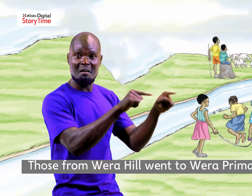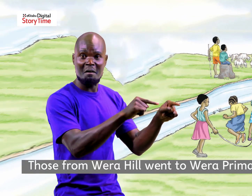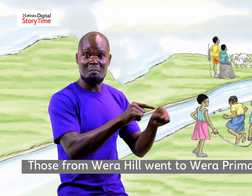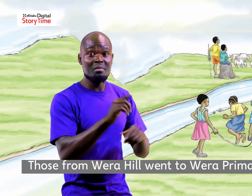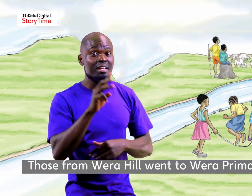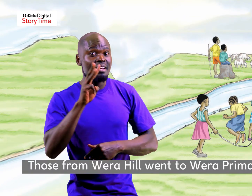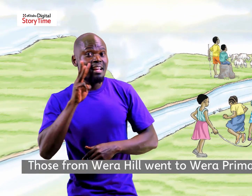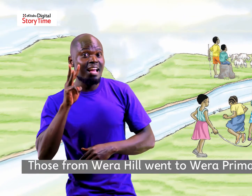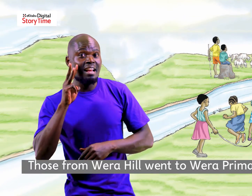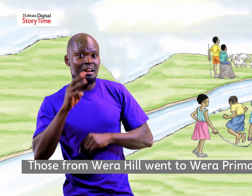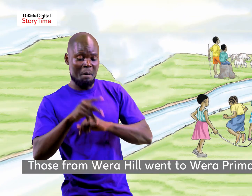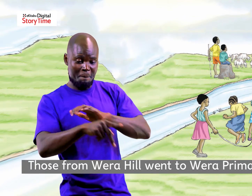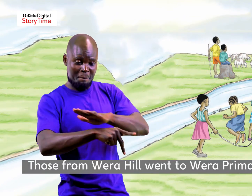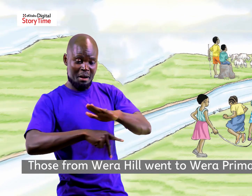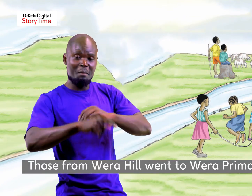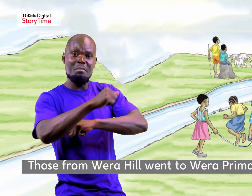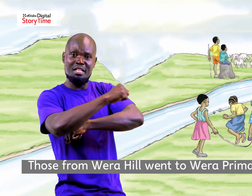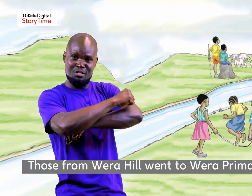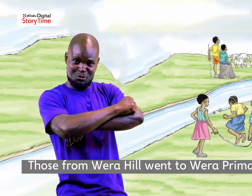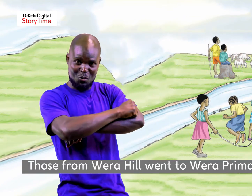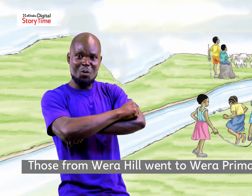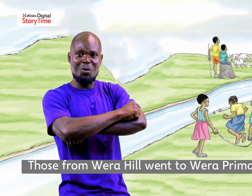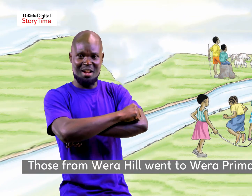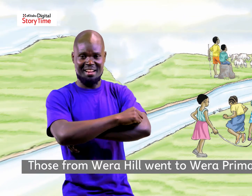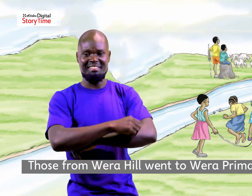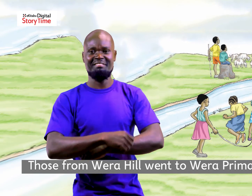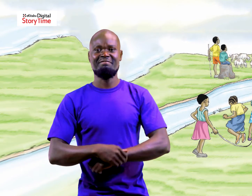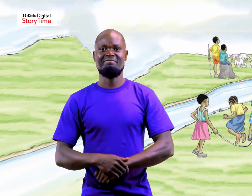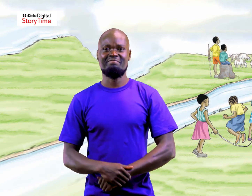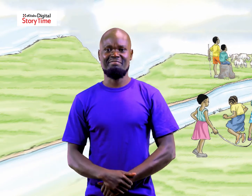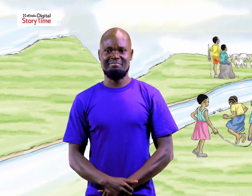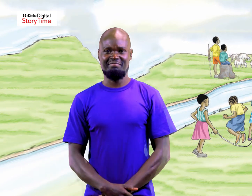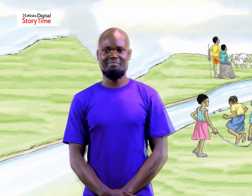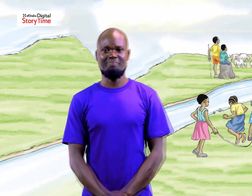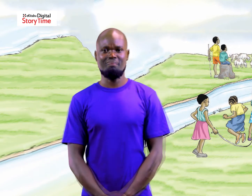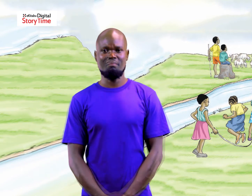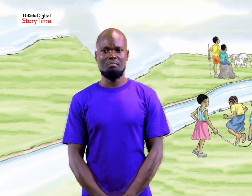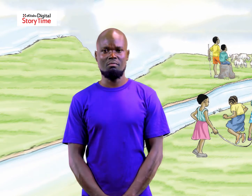those from wera hill went to wera primary school